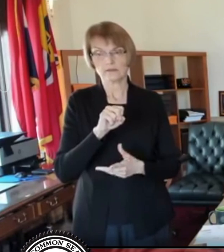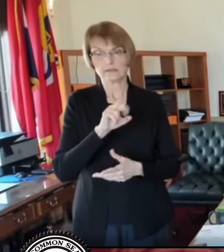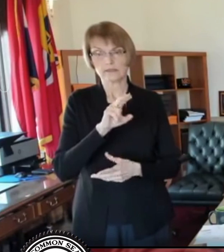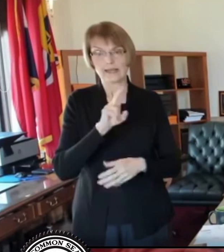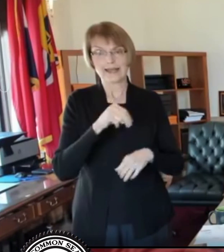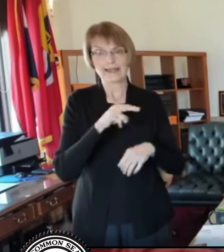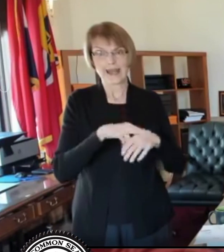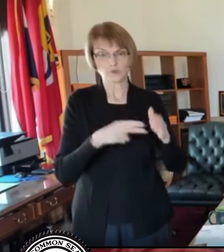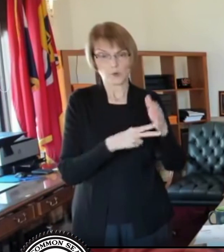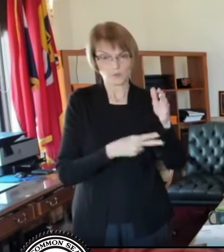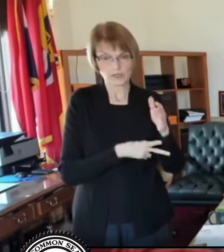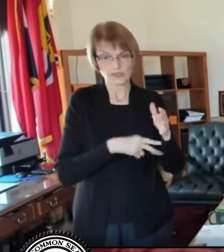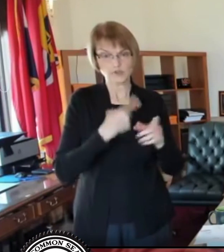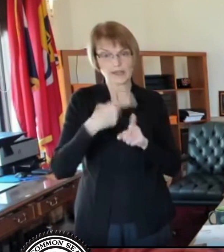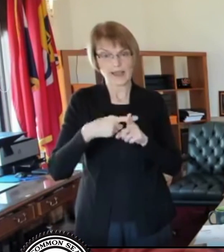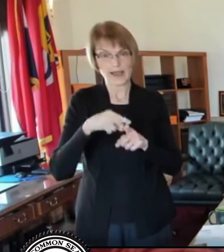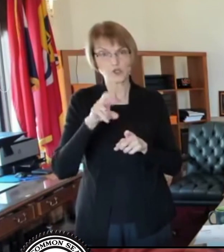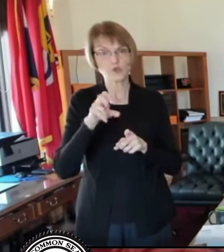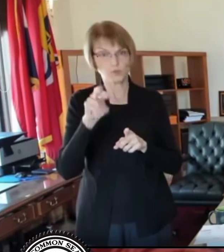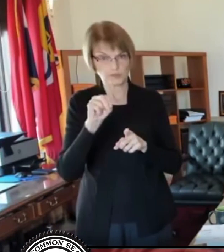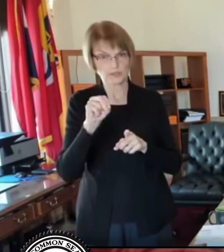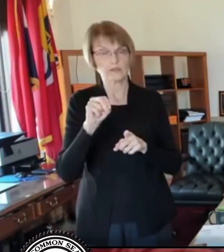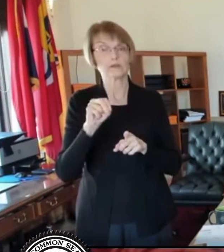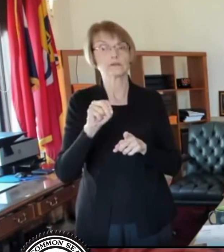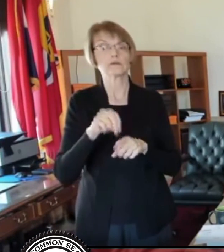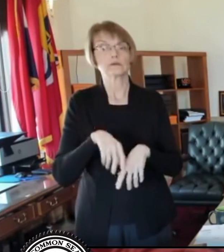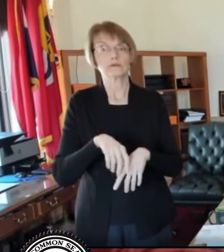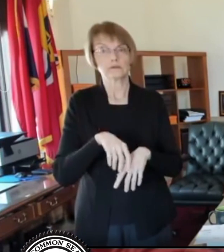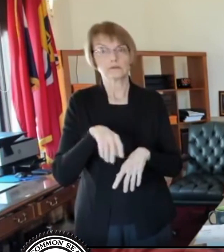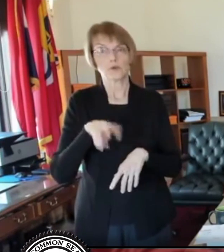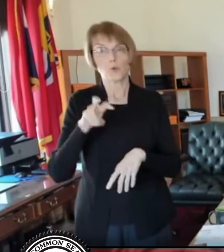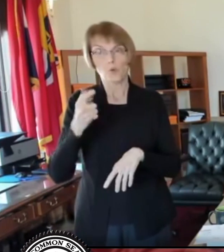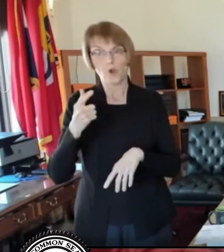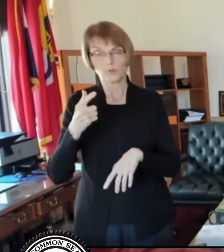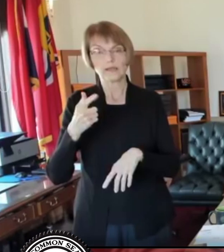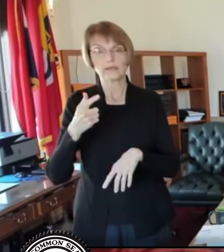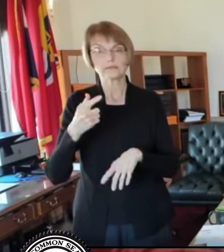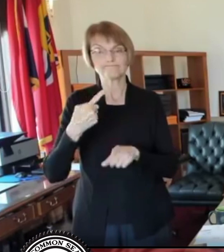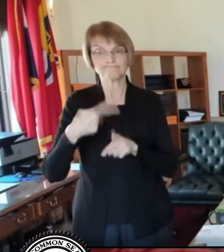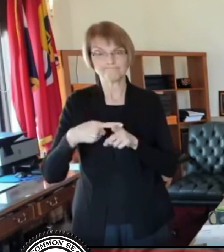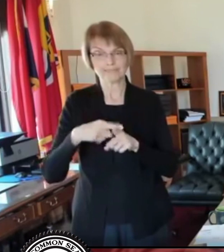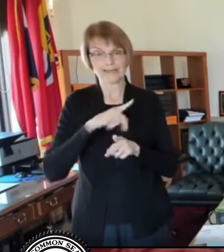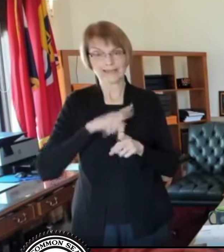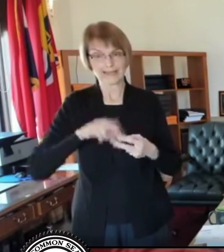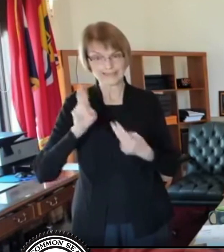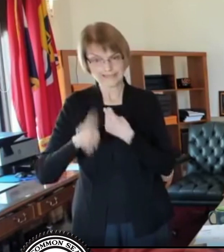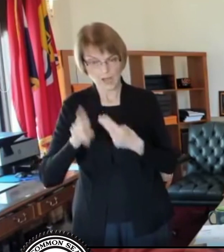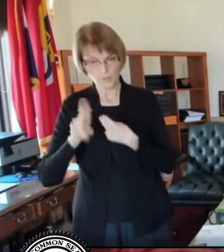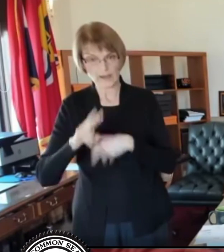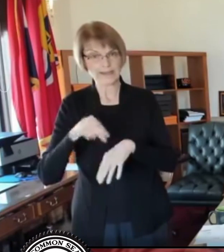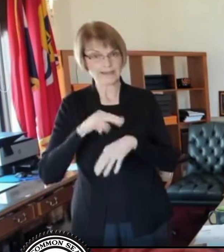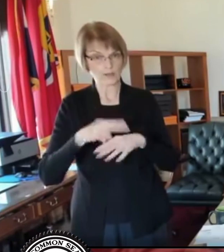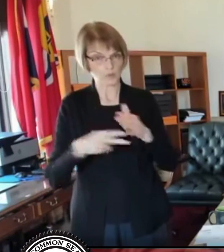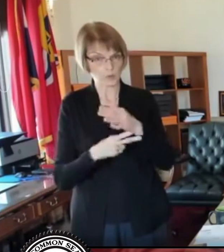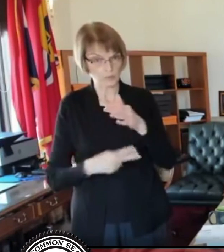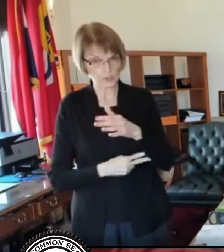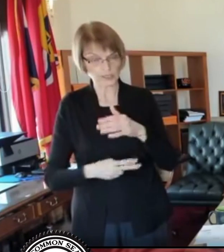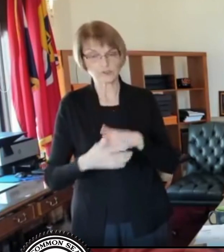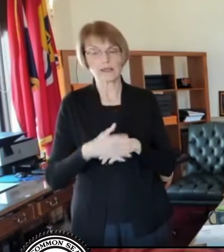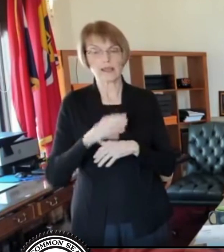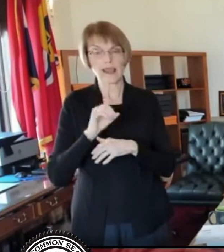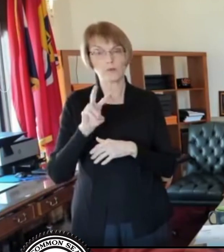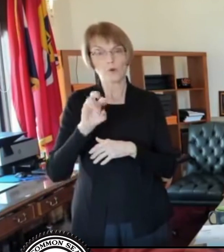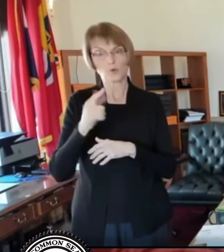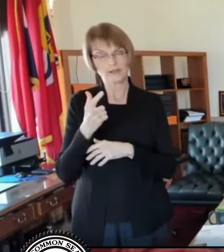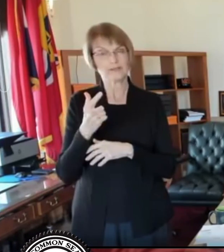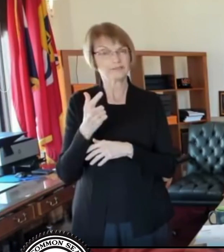Natural Bridge and Union, and Walgreens at Kings Highway and Natural Bridge, and a Walgreens on